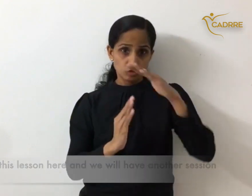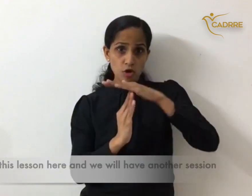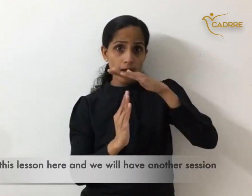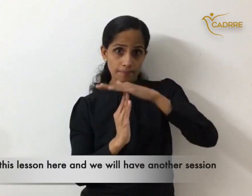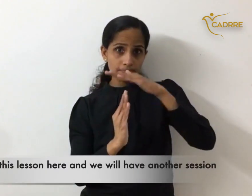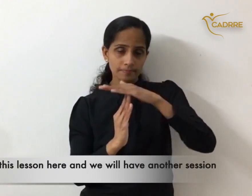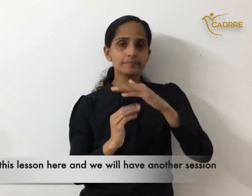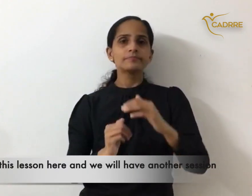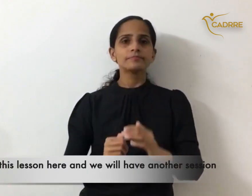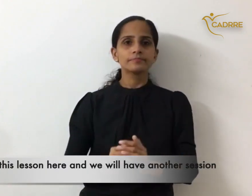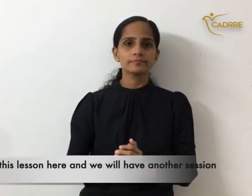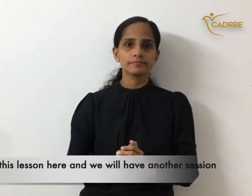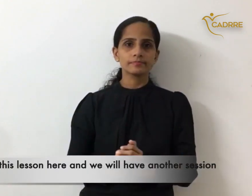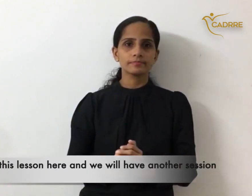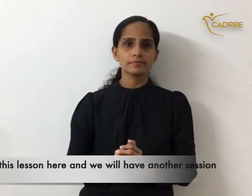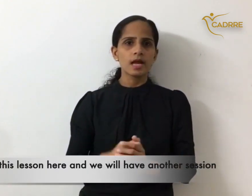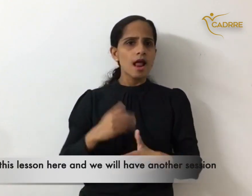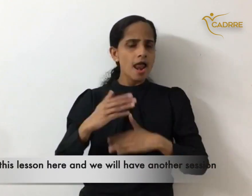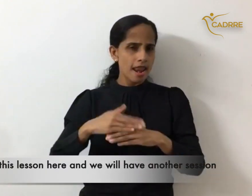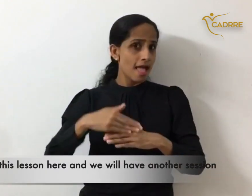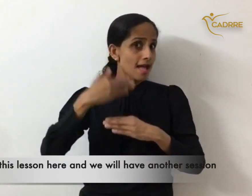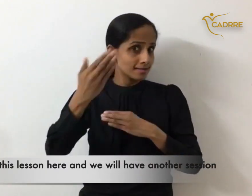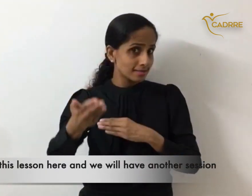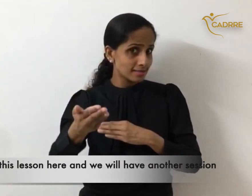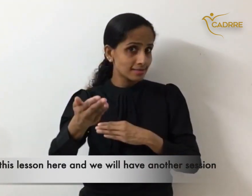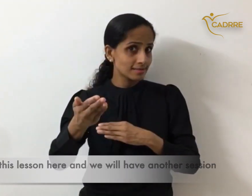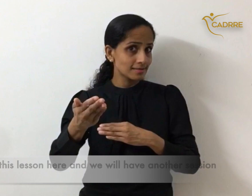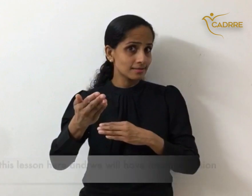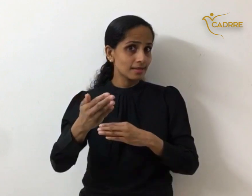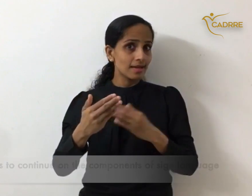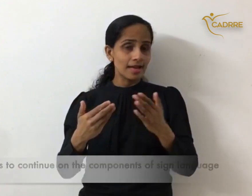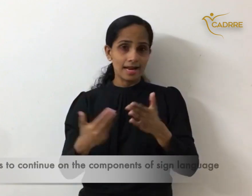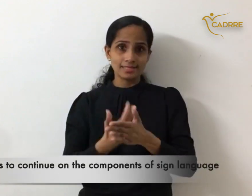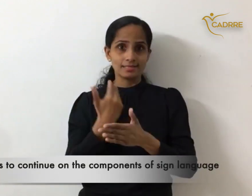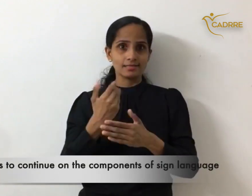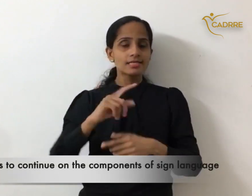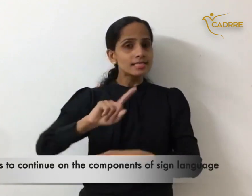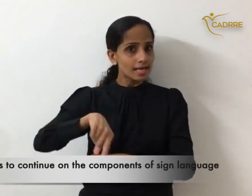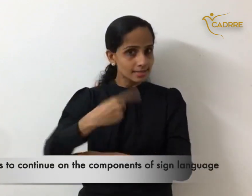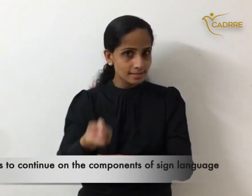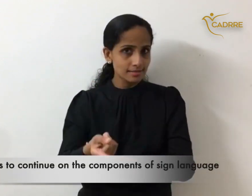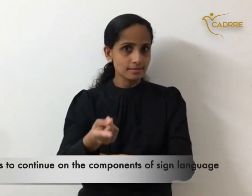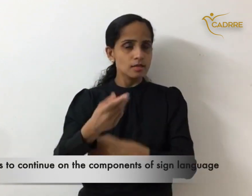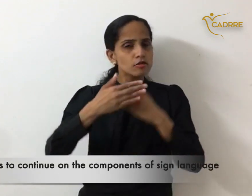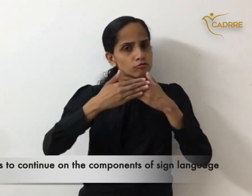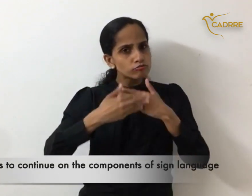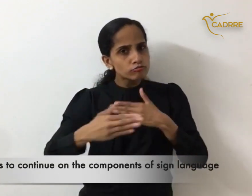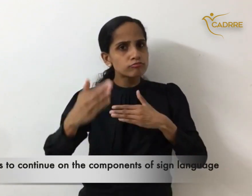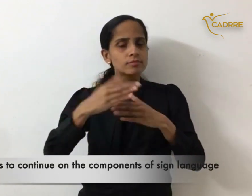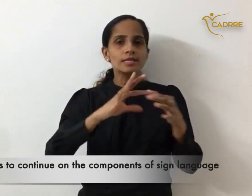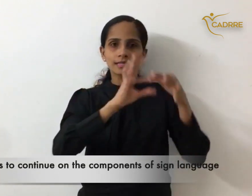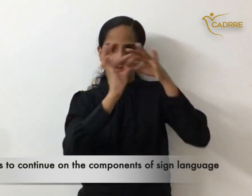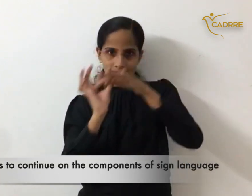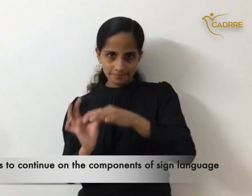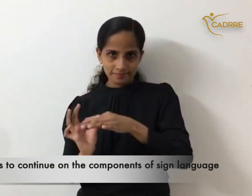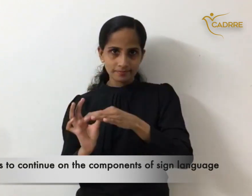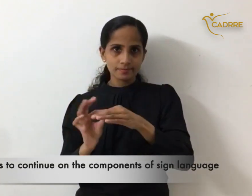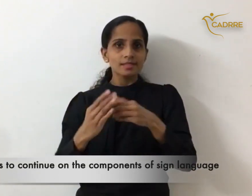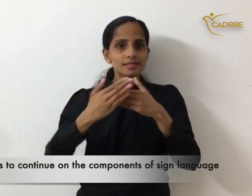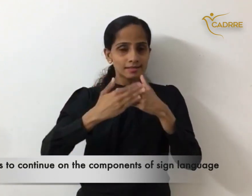So, we'll stop this lesson here and we will have another session in addition to this to continue on